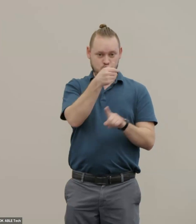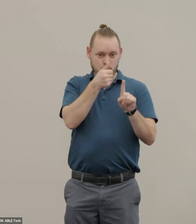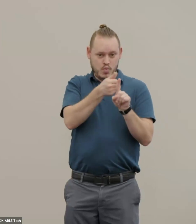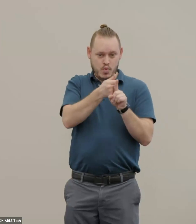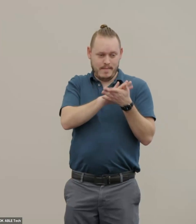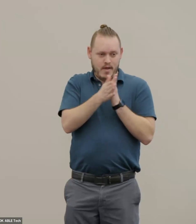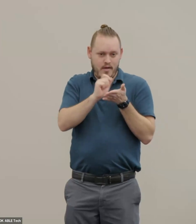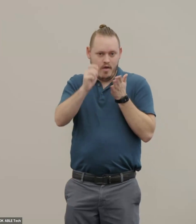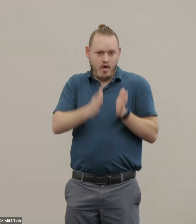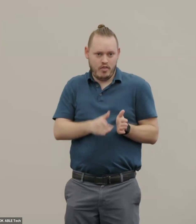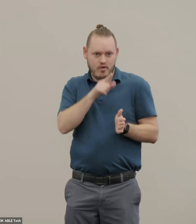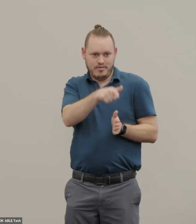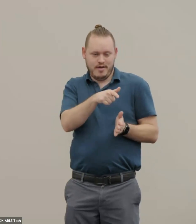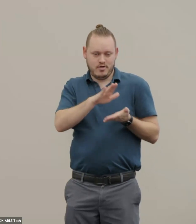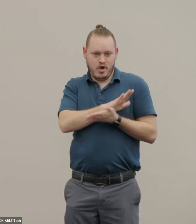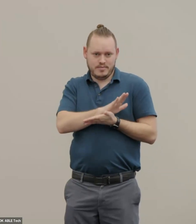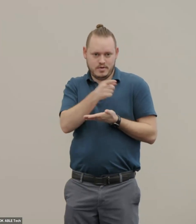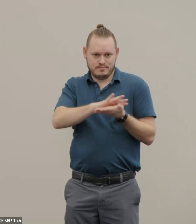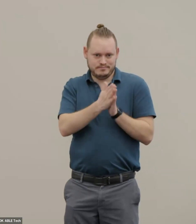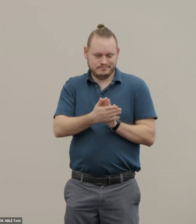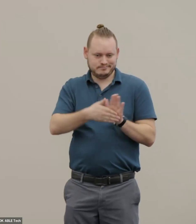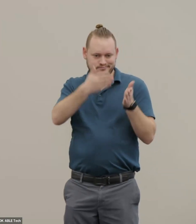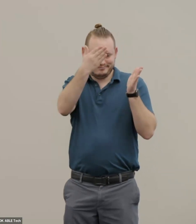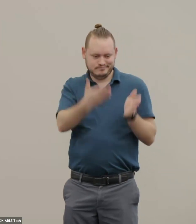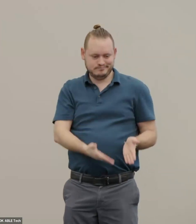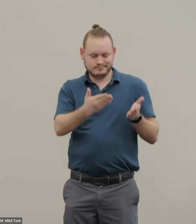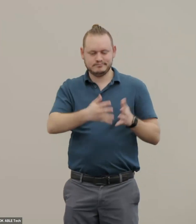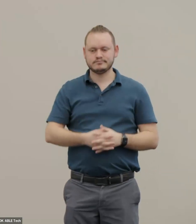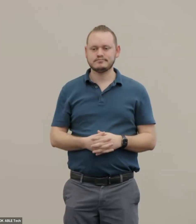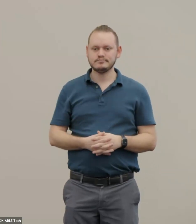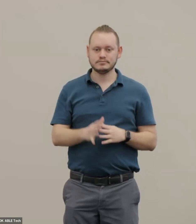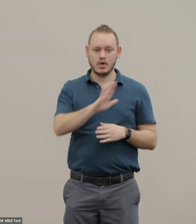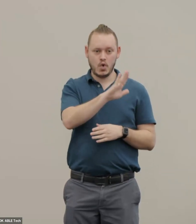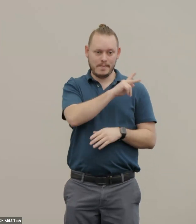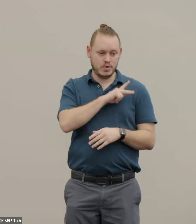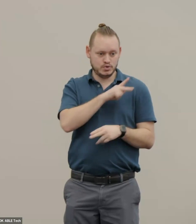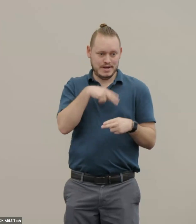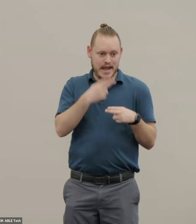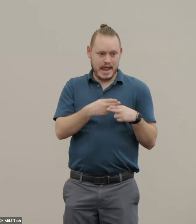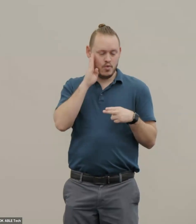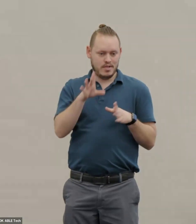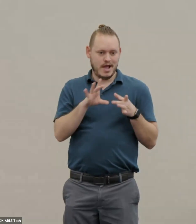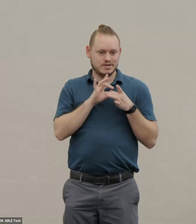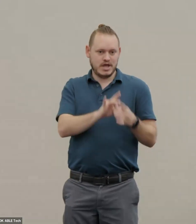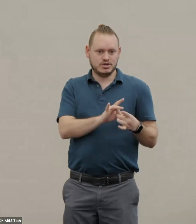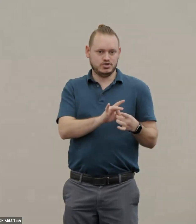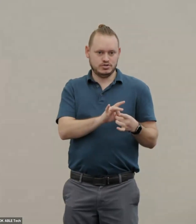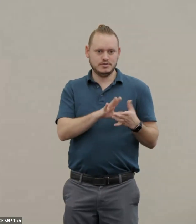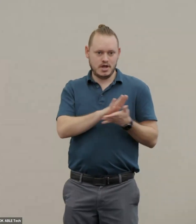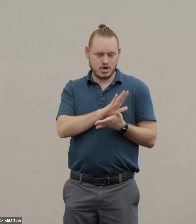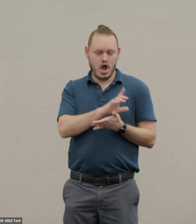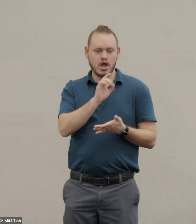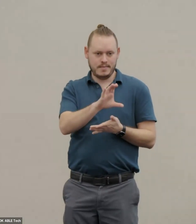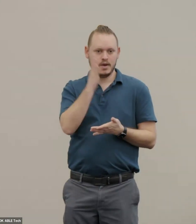become the author of that document. And your personal name will get attached to that